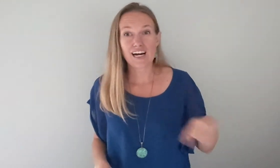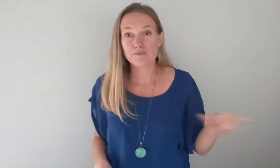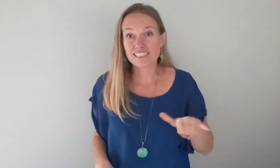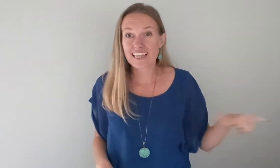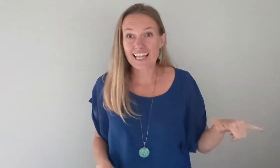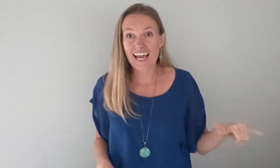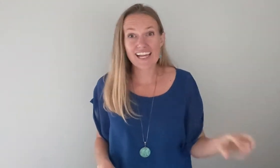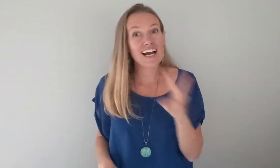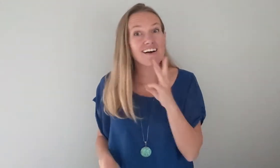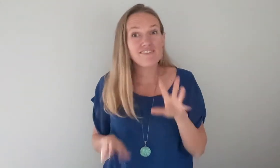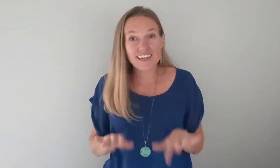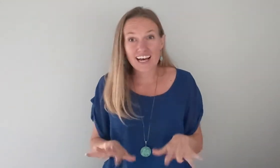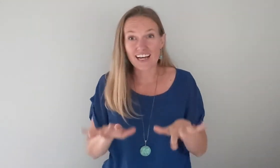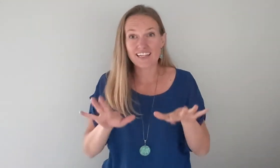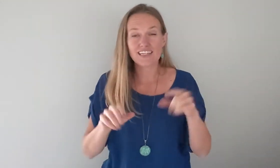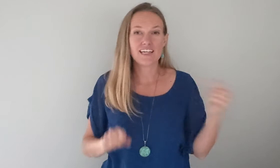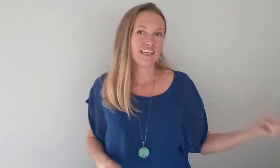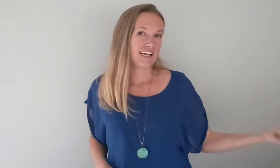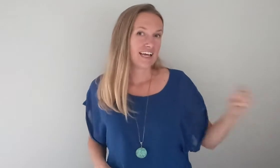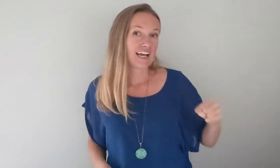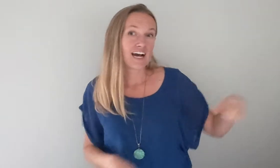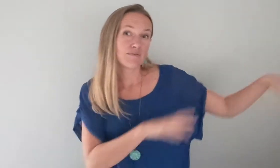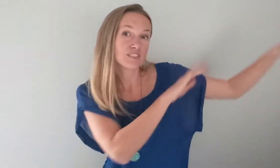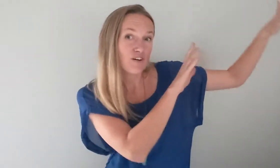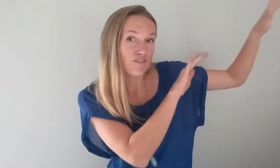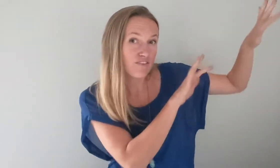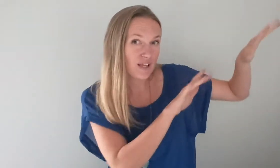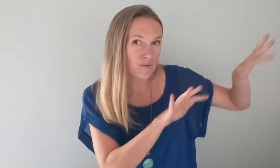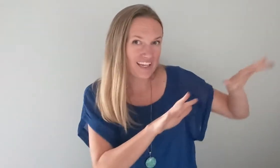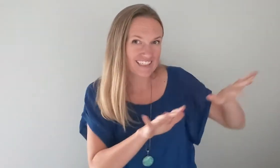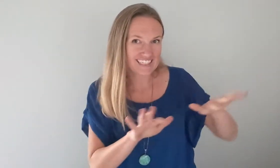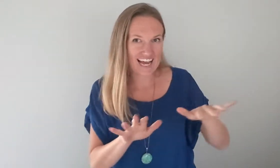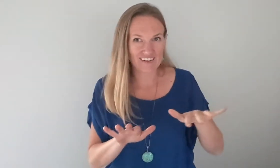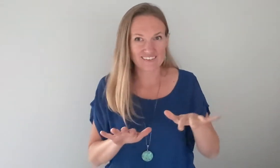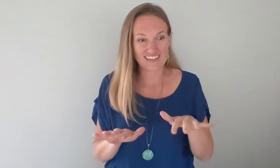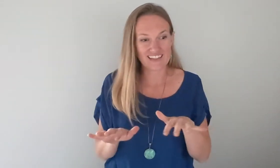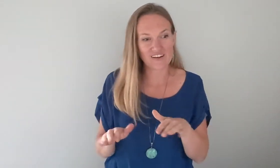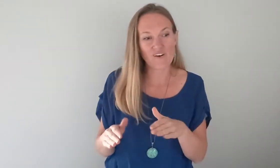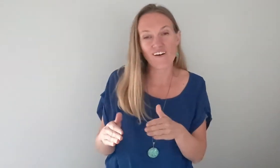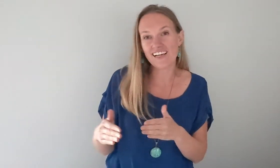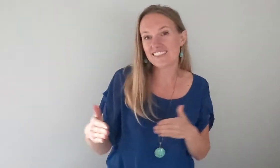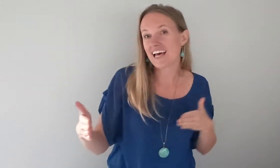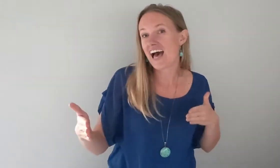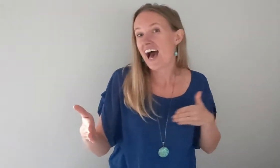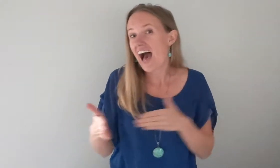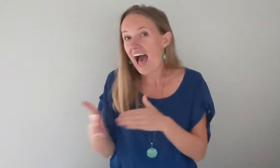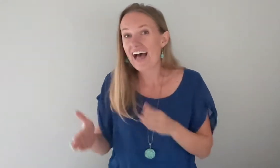comes like a flood, comes flowing down. And then the chorus, at